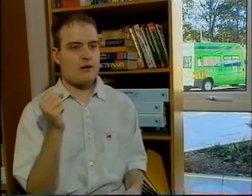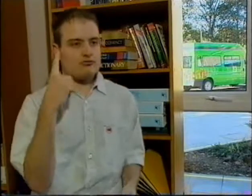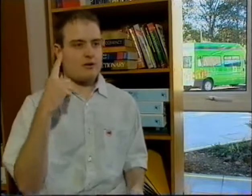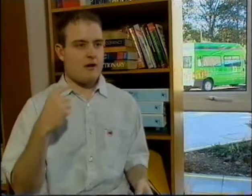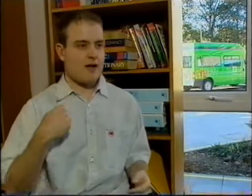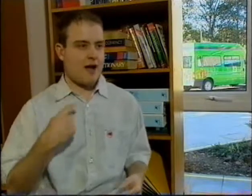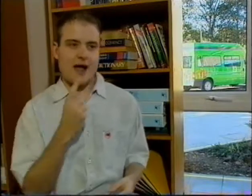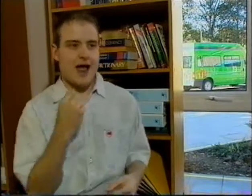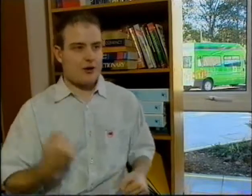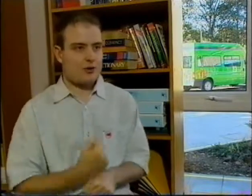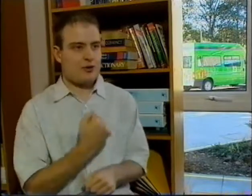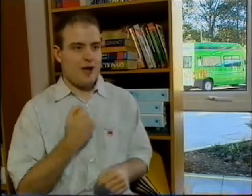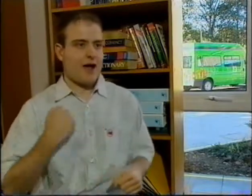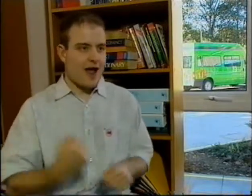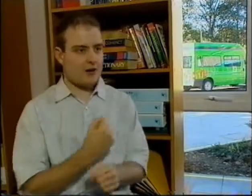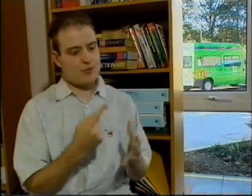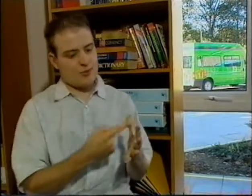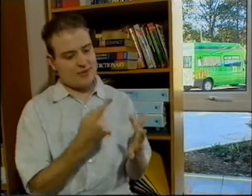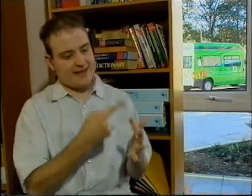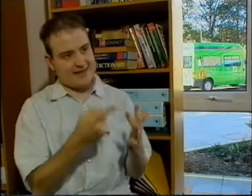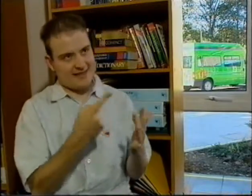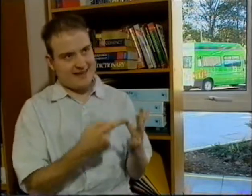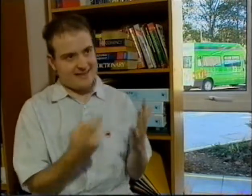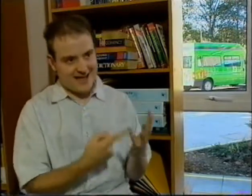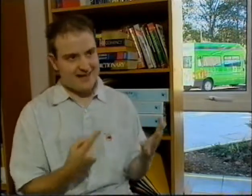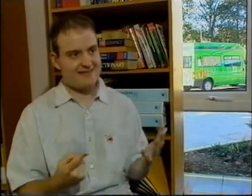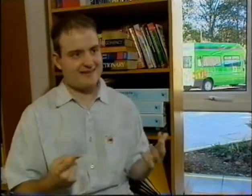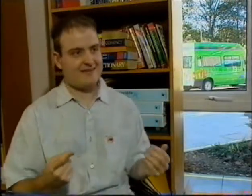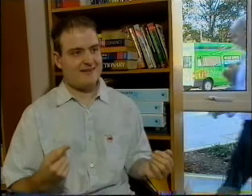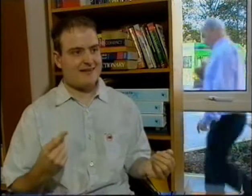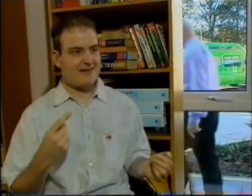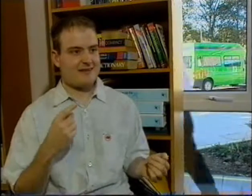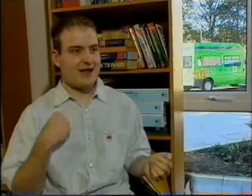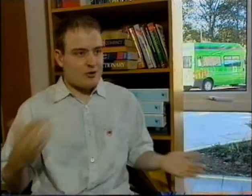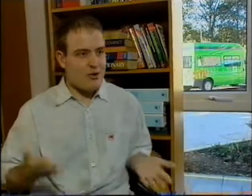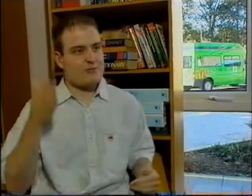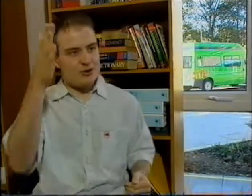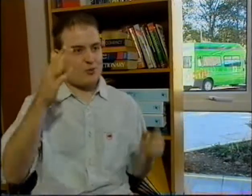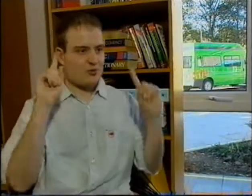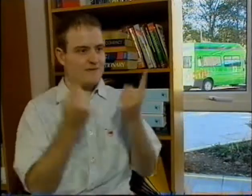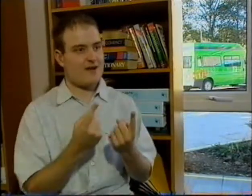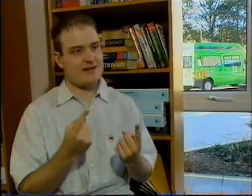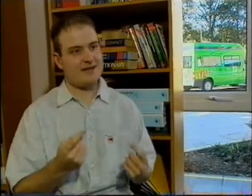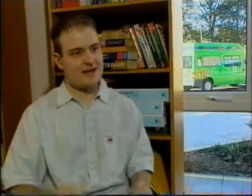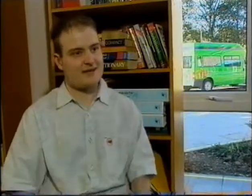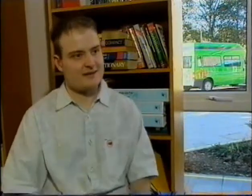But when I joined here, I realised that I could do all sorts of different things, and it encouraged me to go